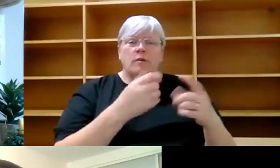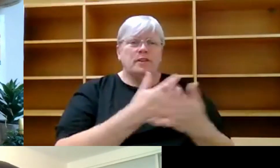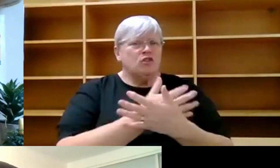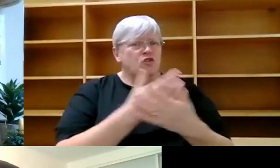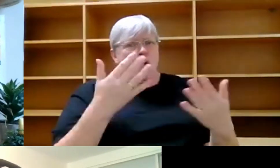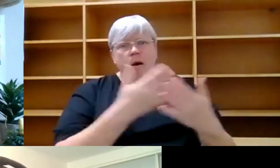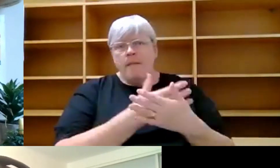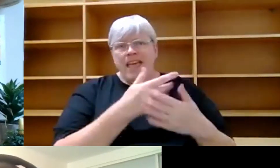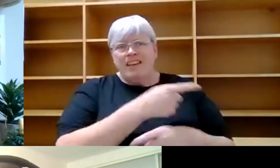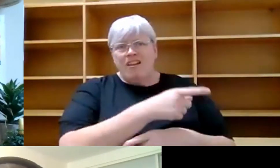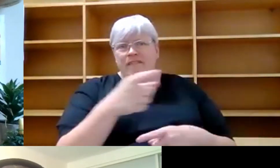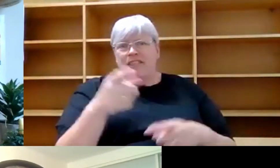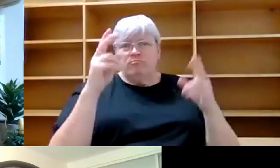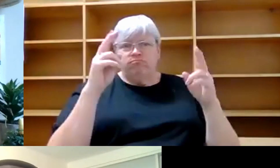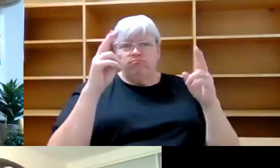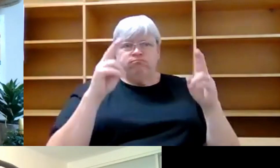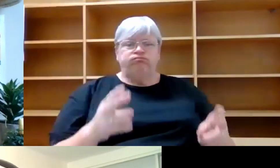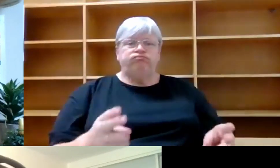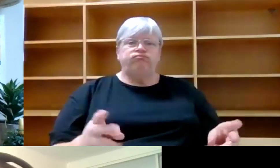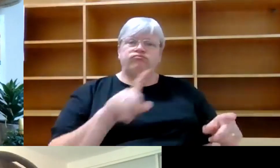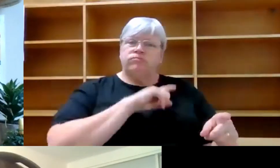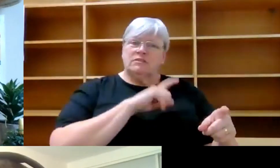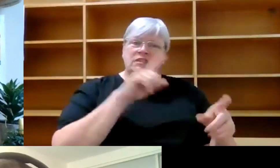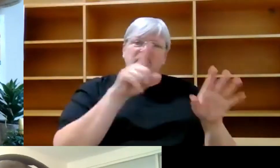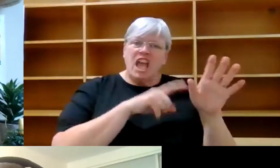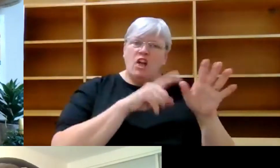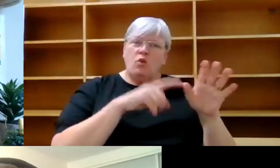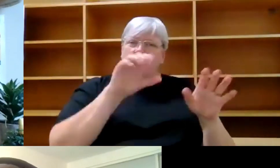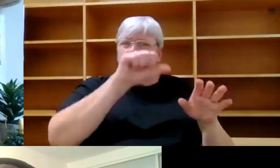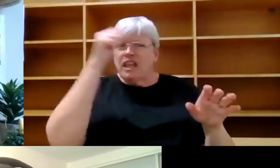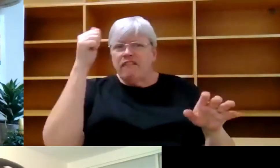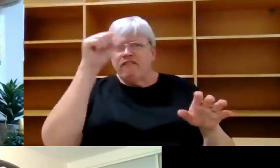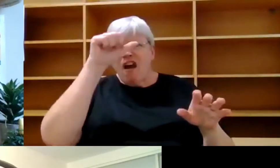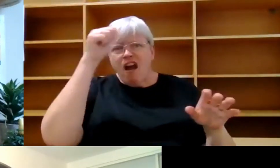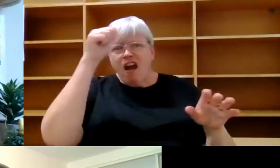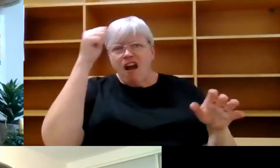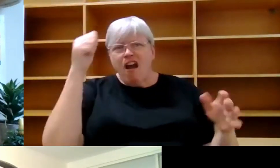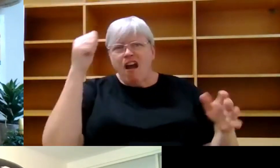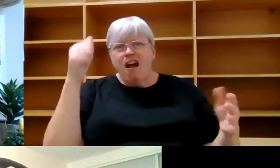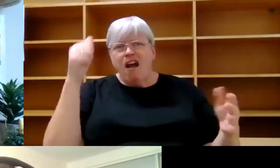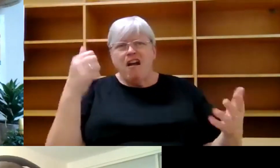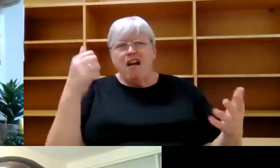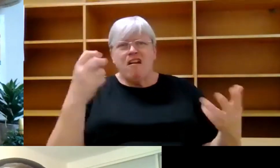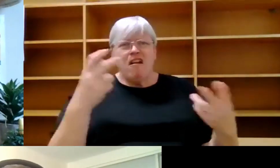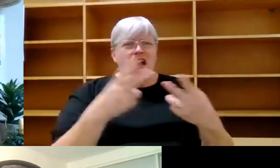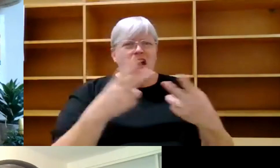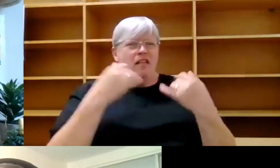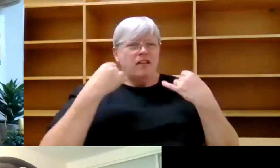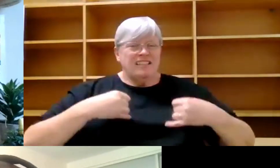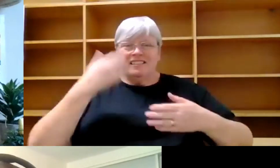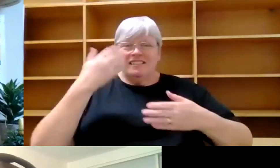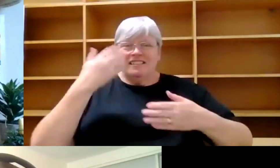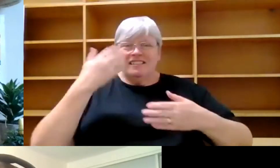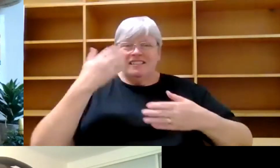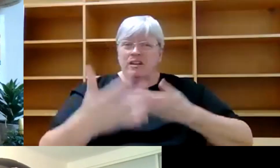of them perished because of yellow fever and other diseases. And I feel that story hasn't been told yet of the great West